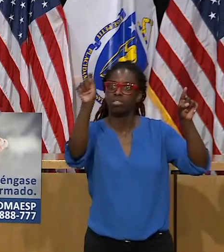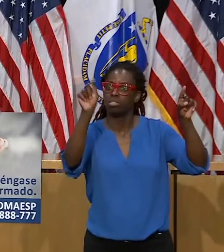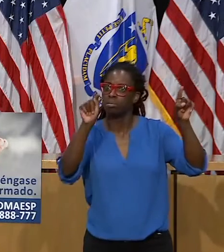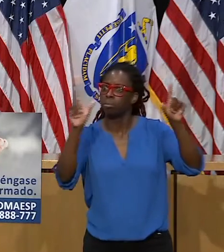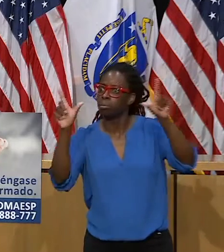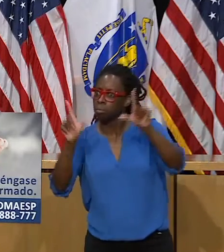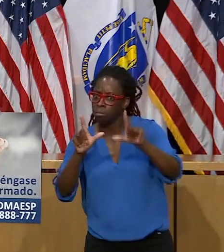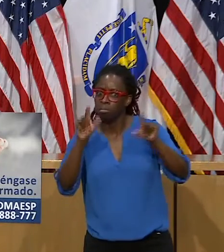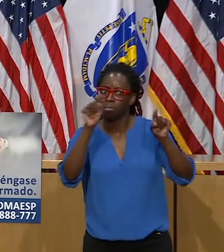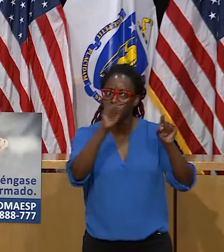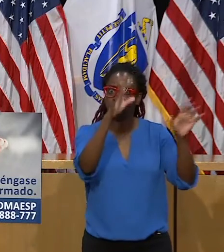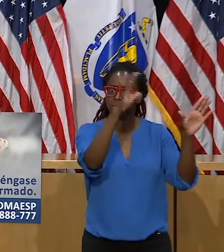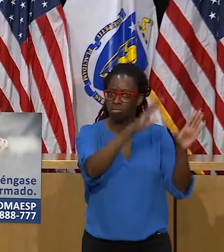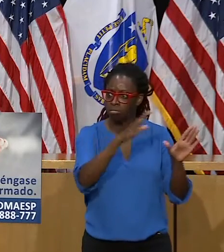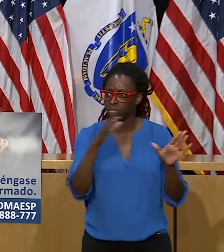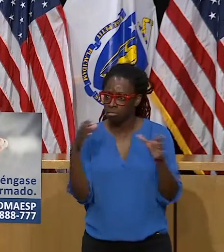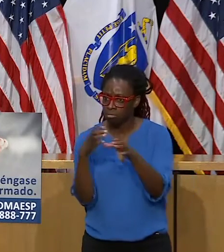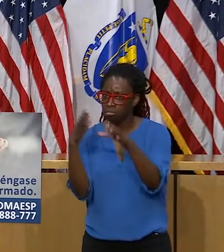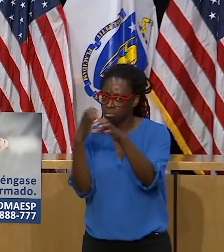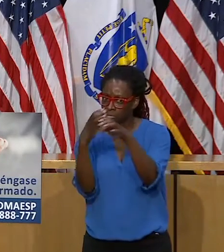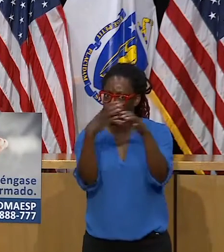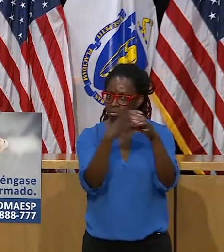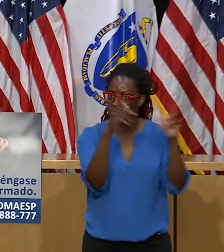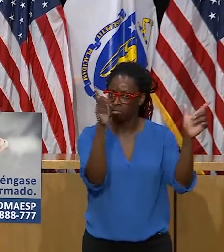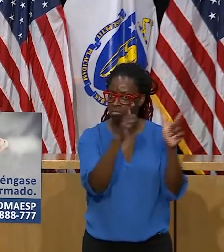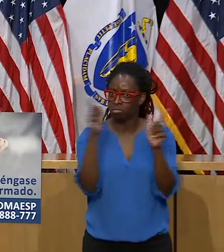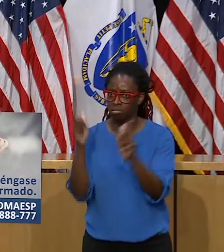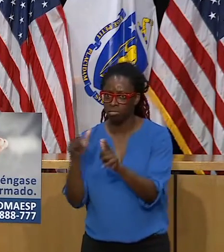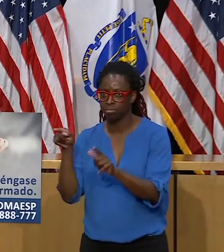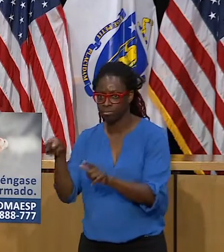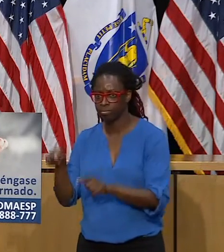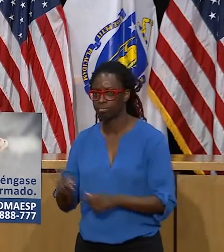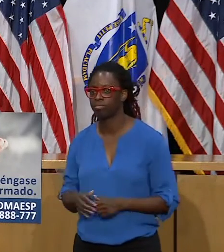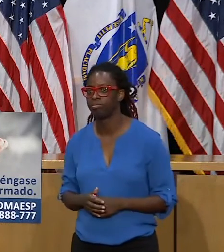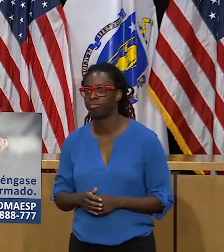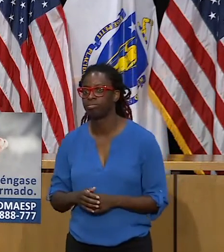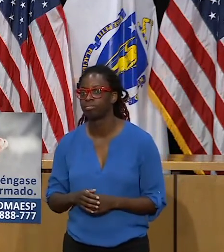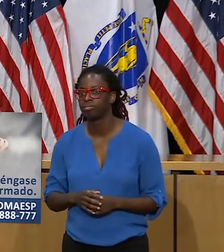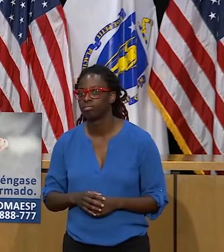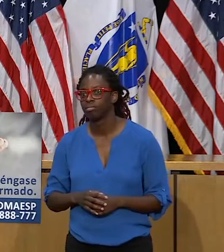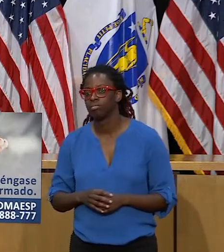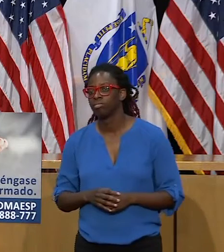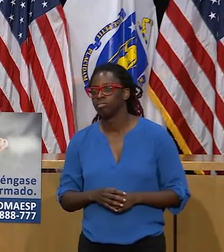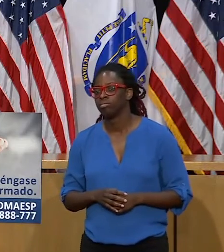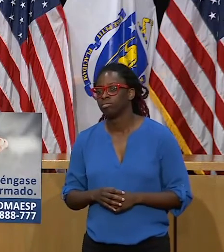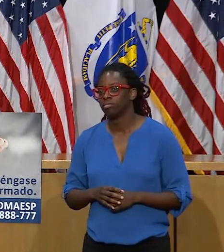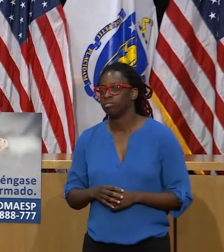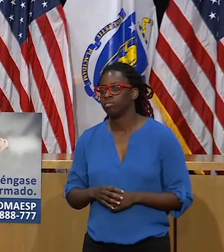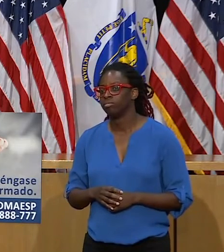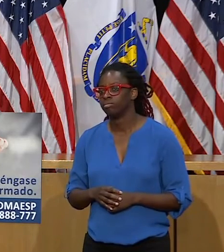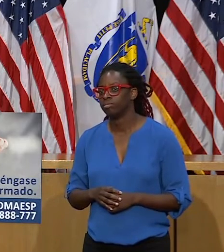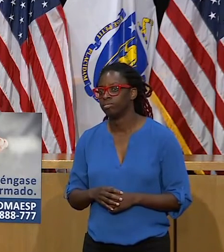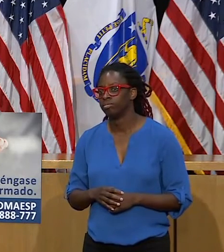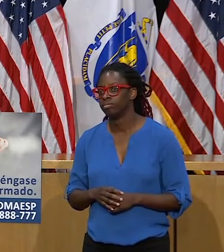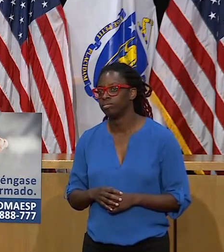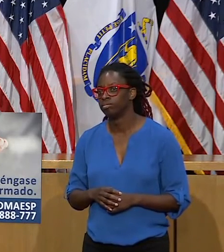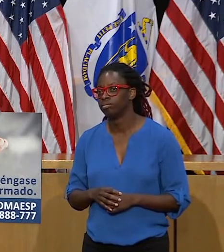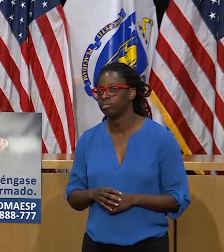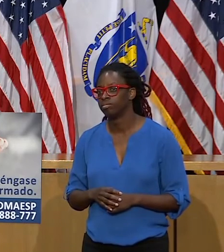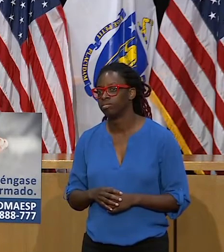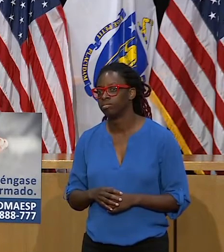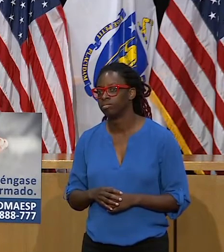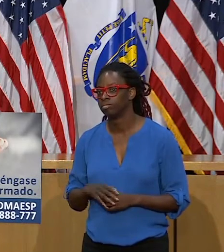tools to make decisions on how to deal with outbreaks in the fall than we